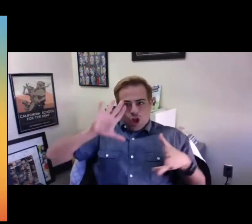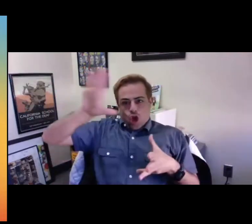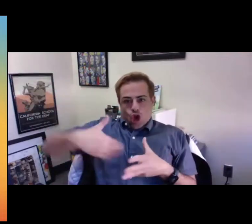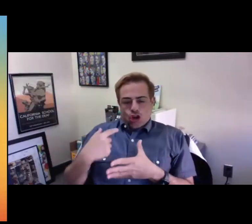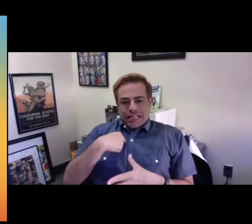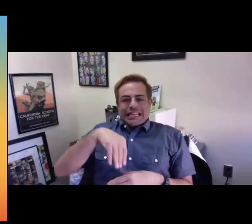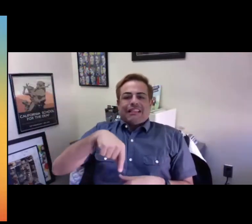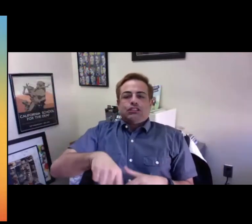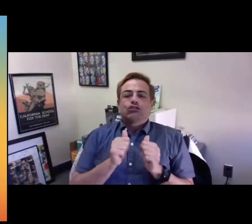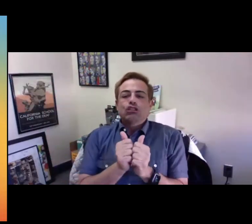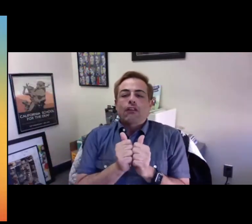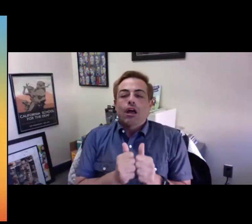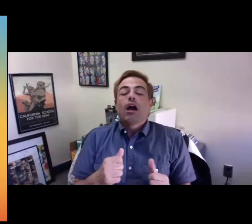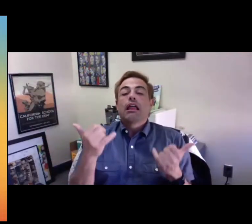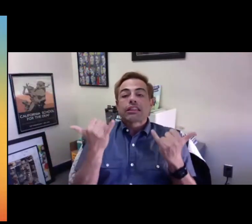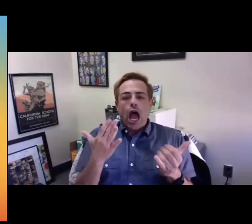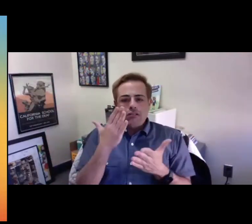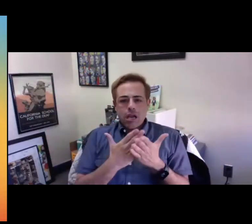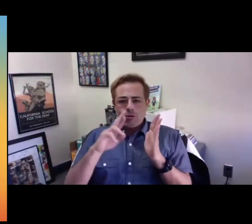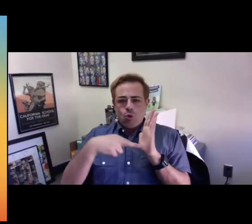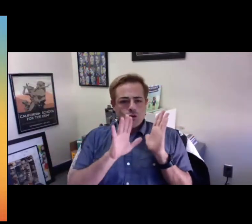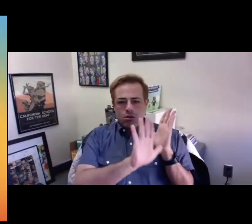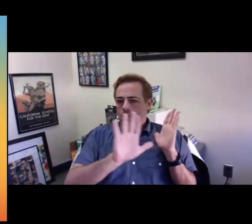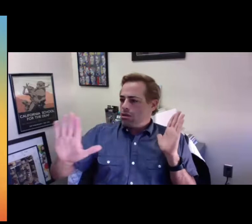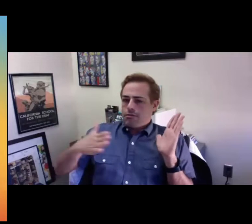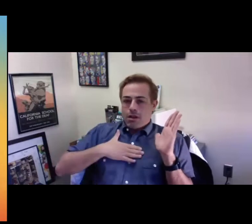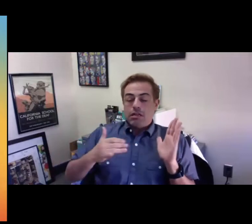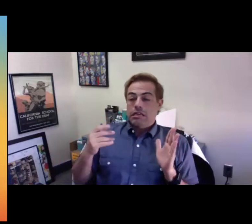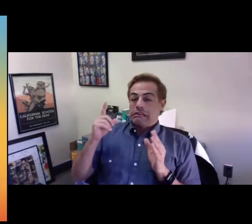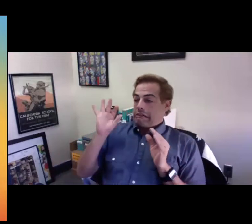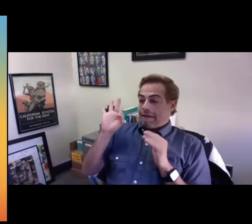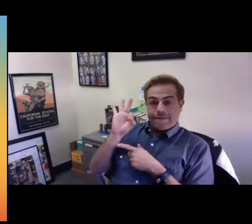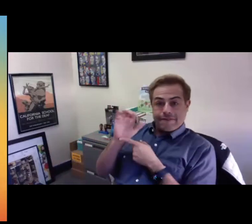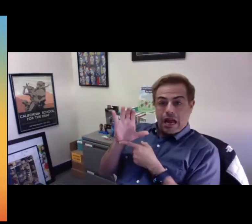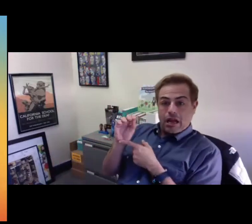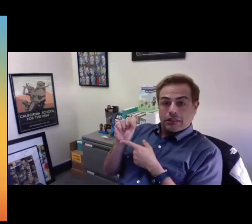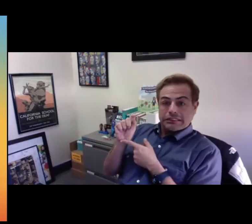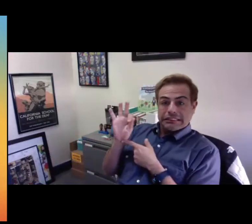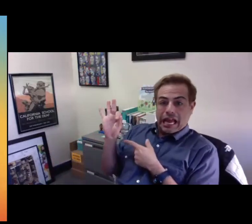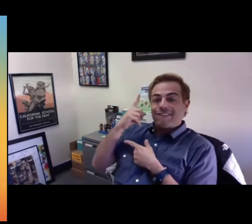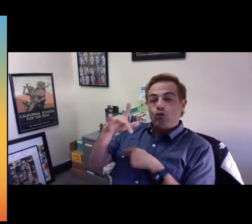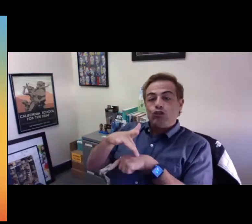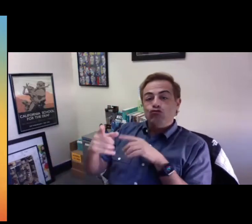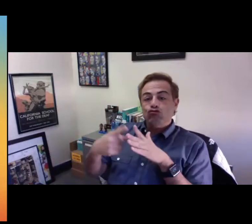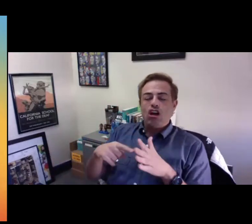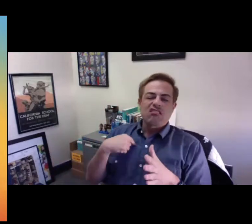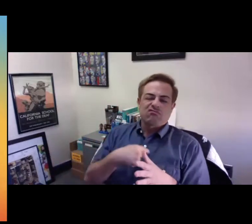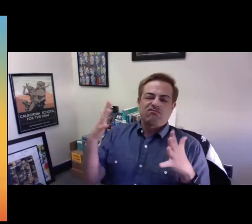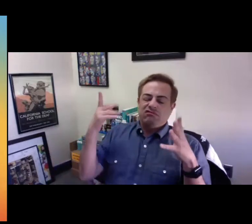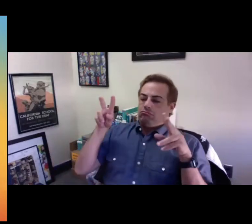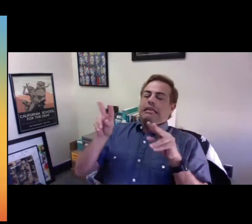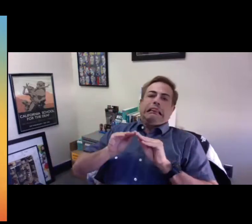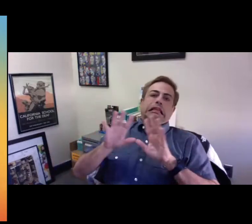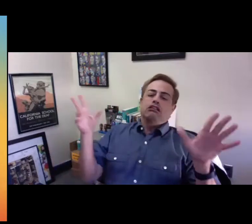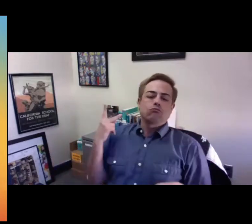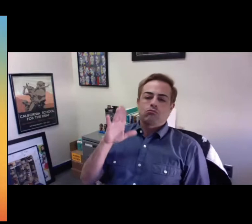the deaf agency, the school, the parents, we're all in this together. But some of us have different roles.